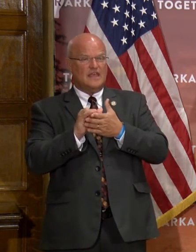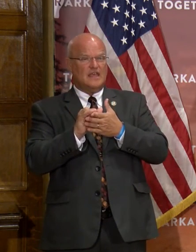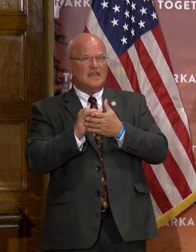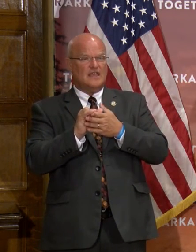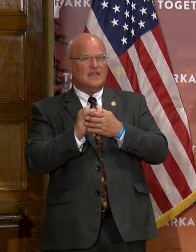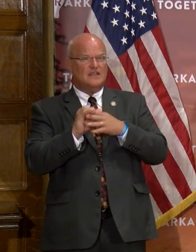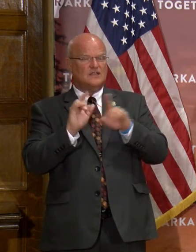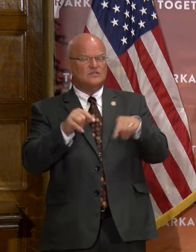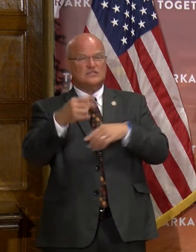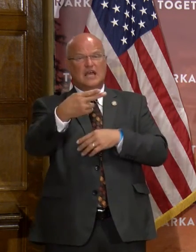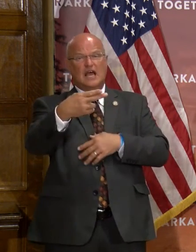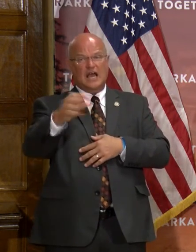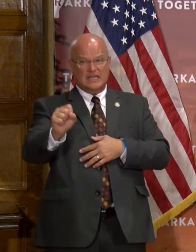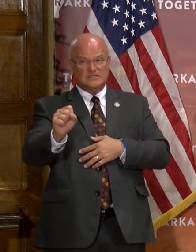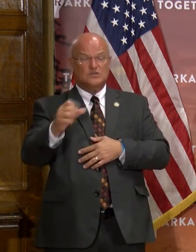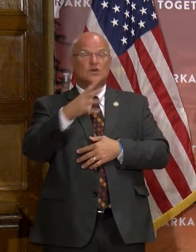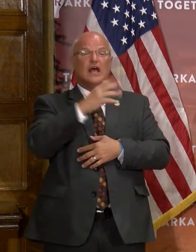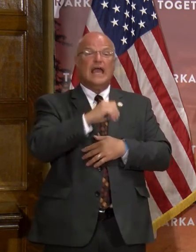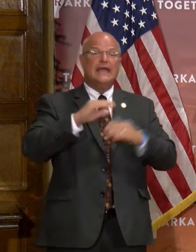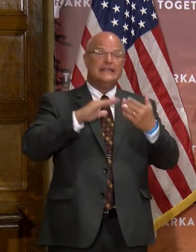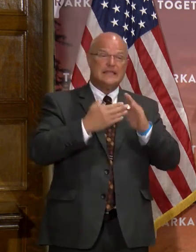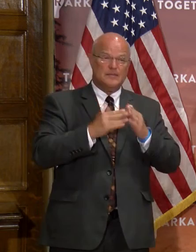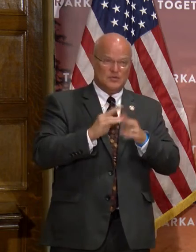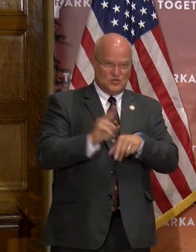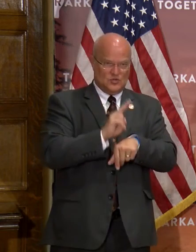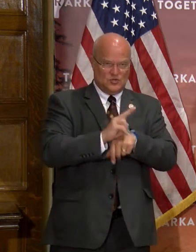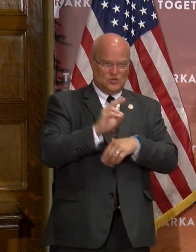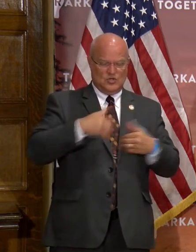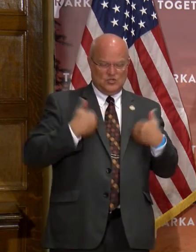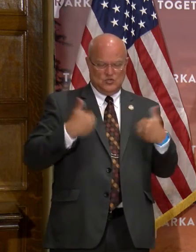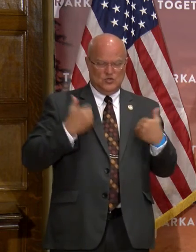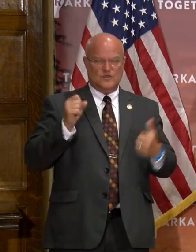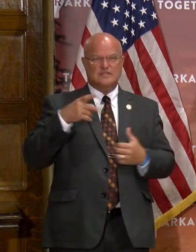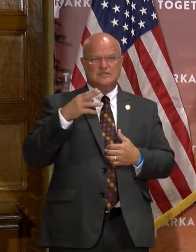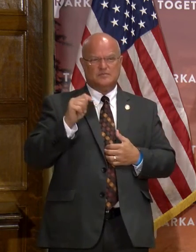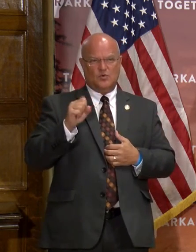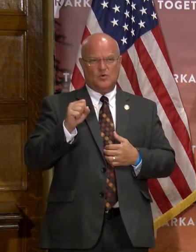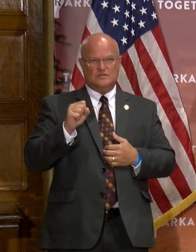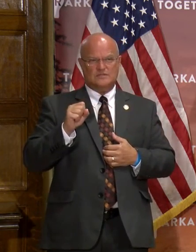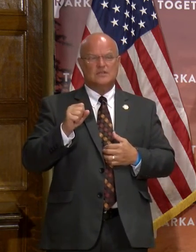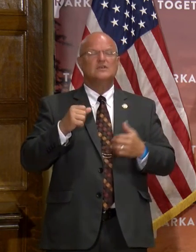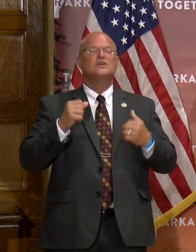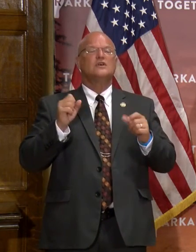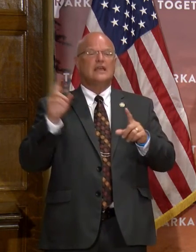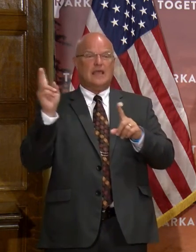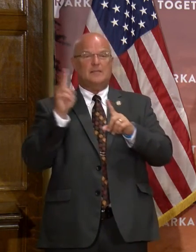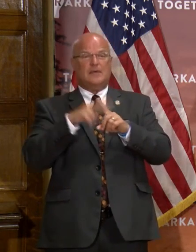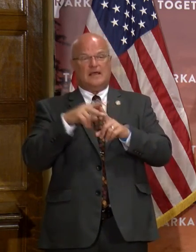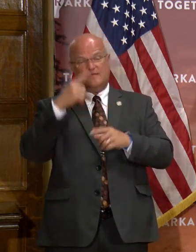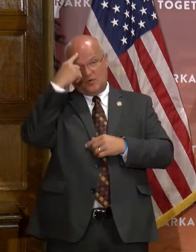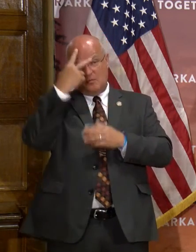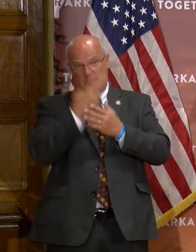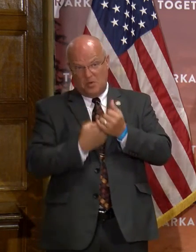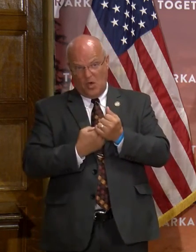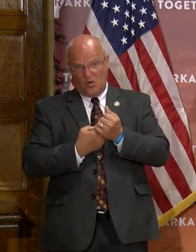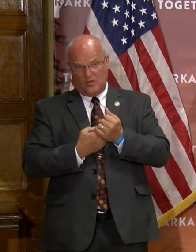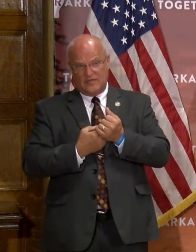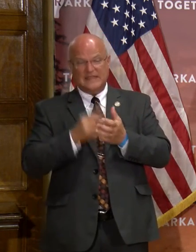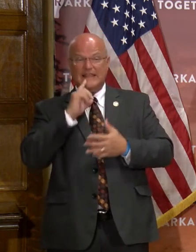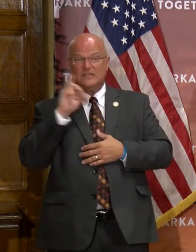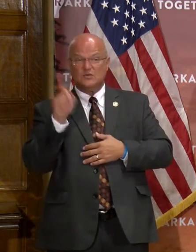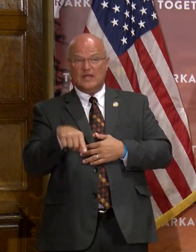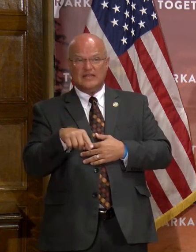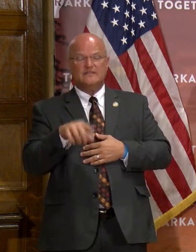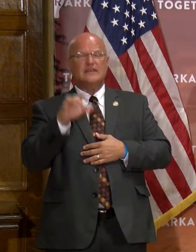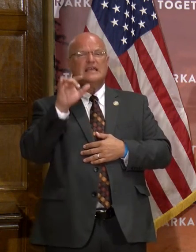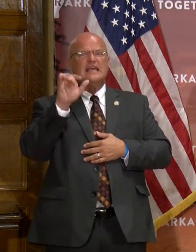to high school and community youth sports, and so there's an application to both of those in that directive.